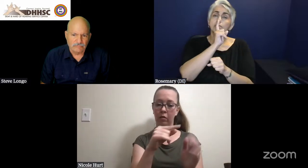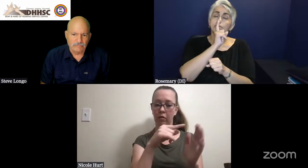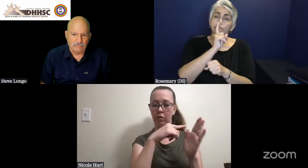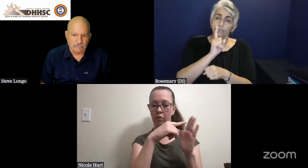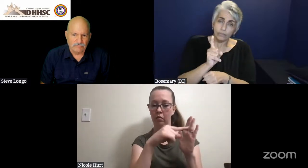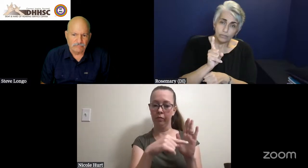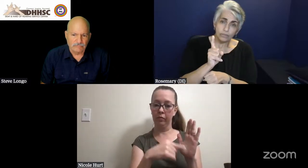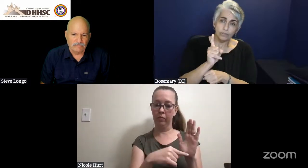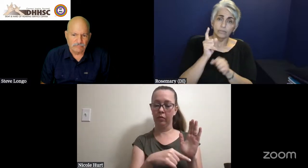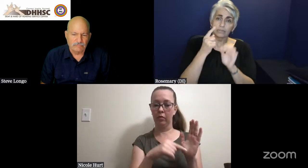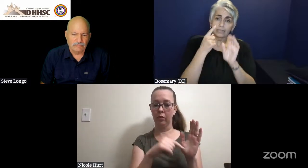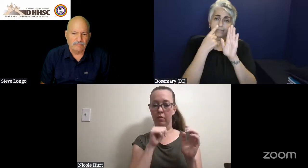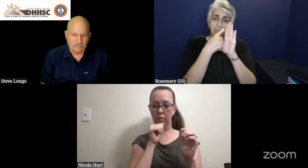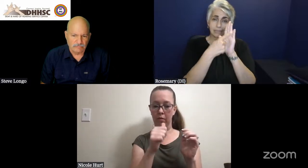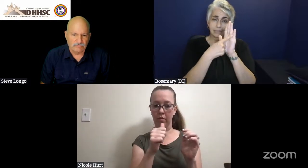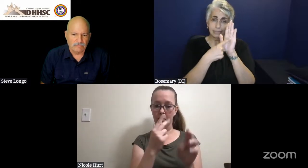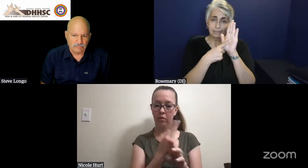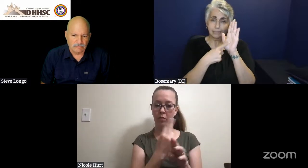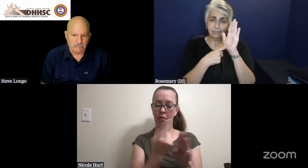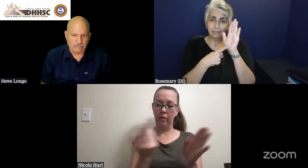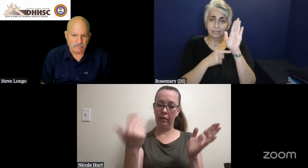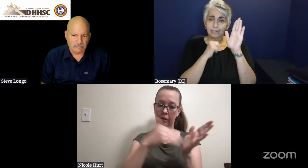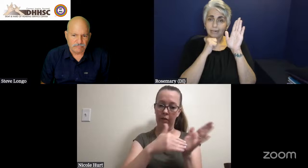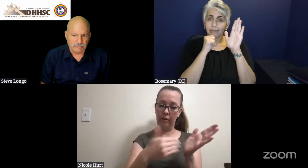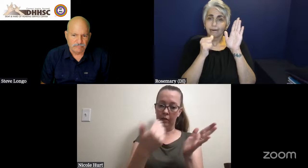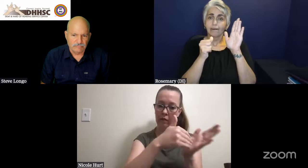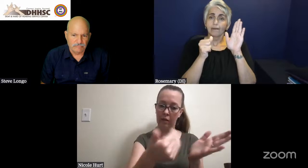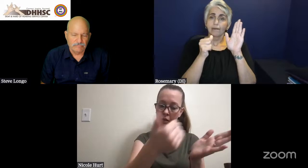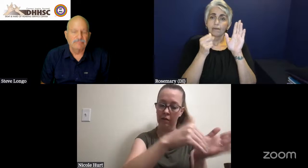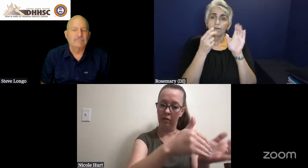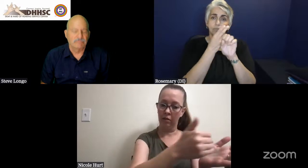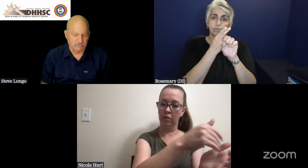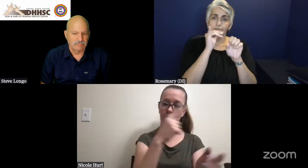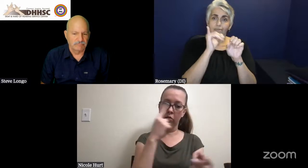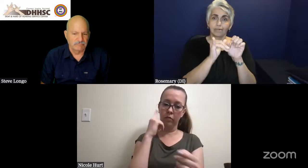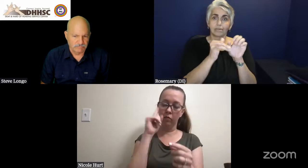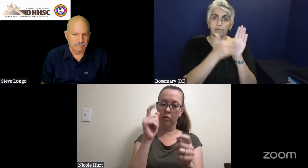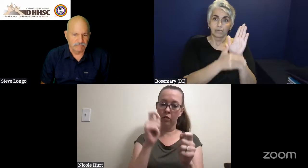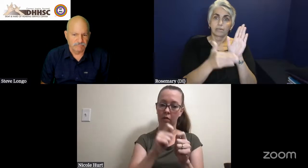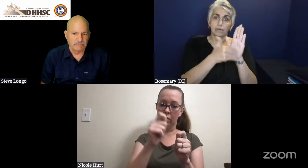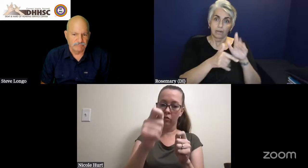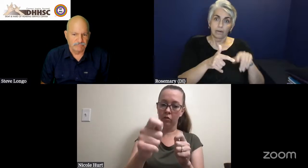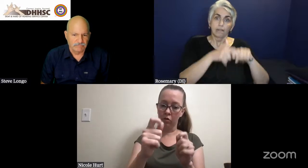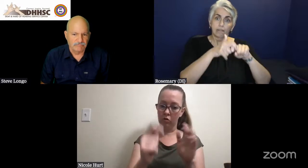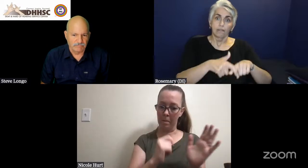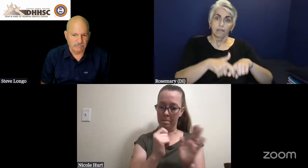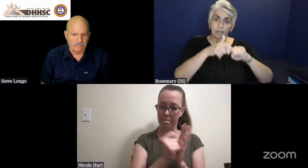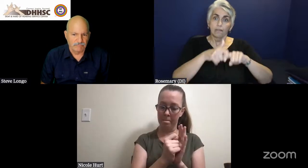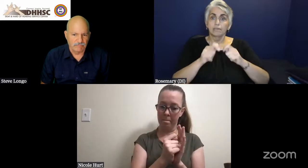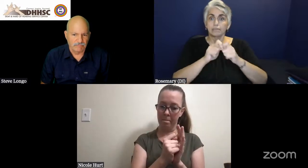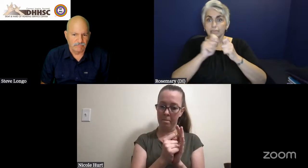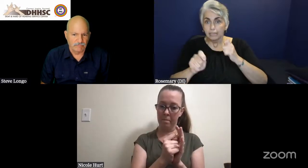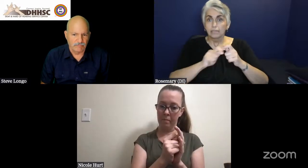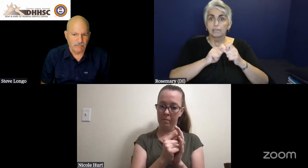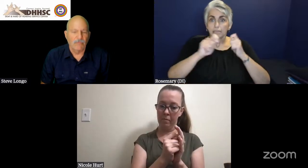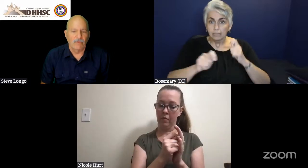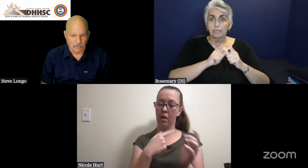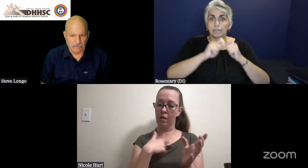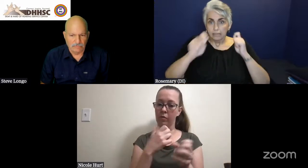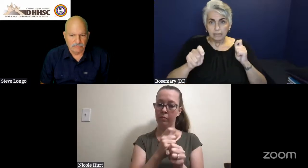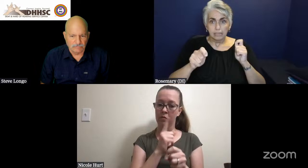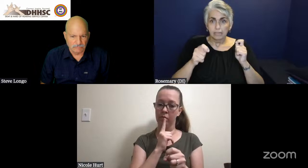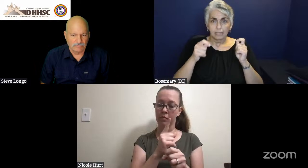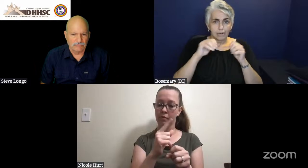Going forward, how will the board be certain that these things are not used consistently, that